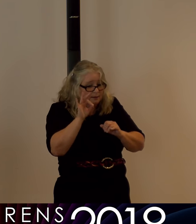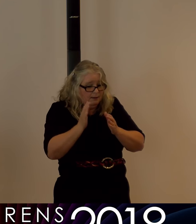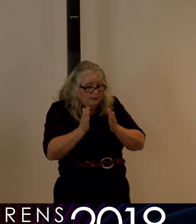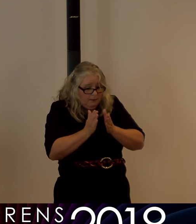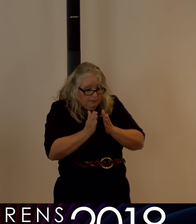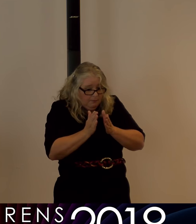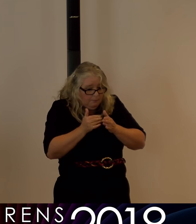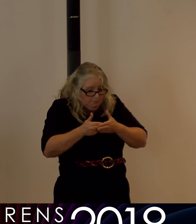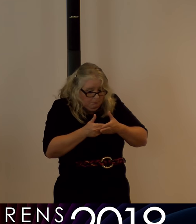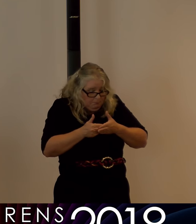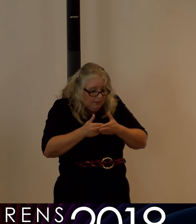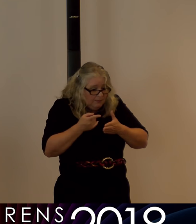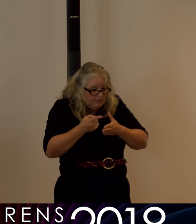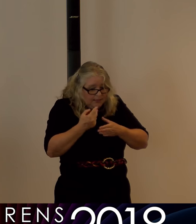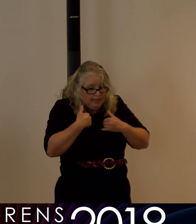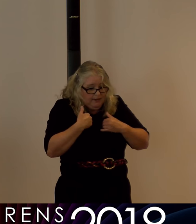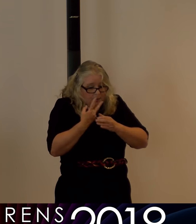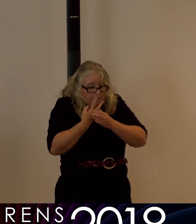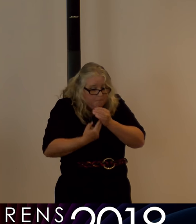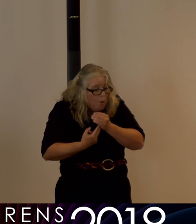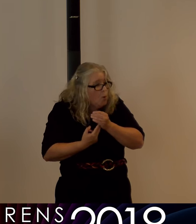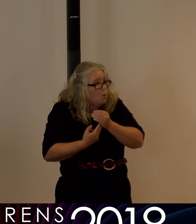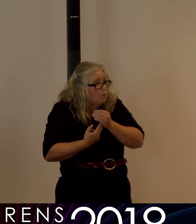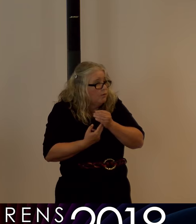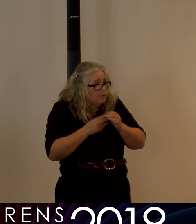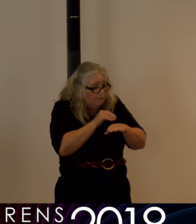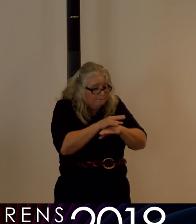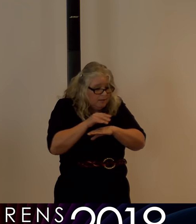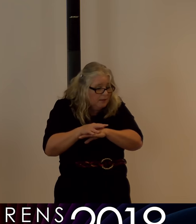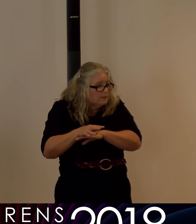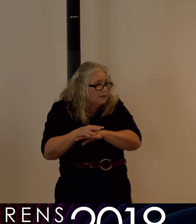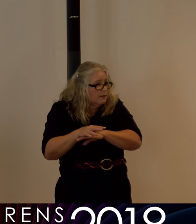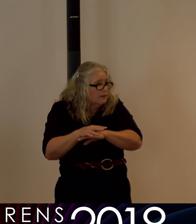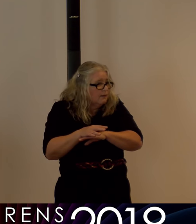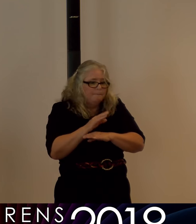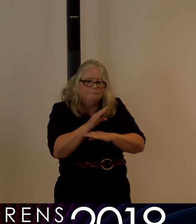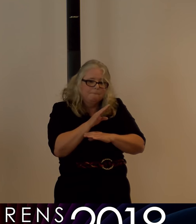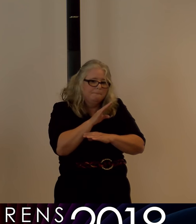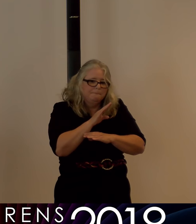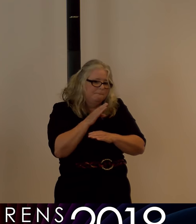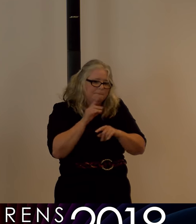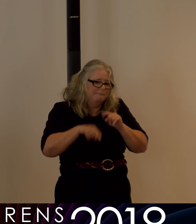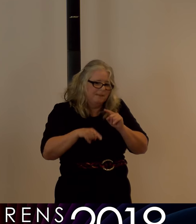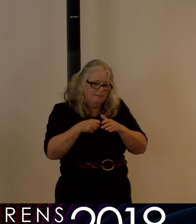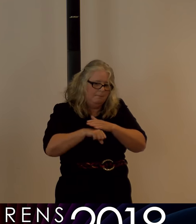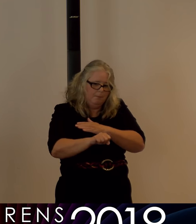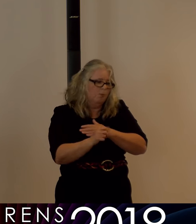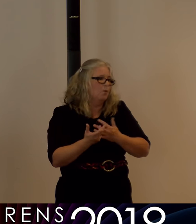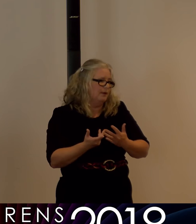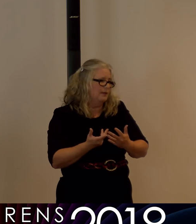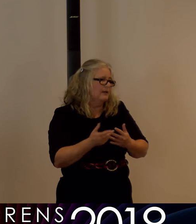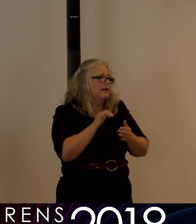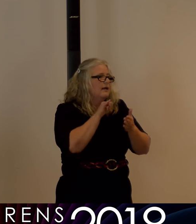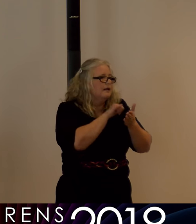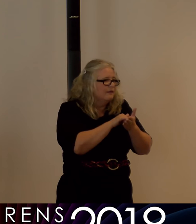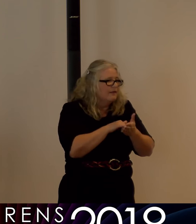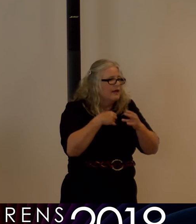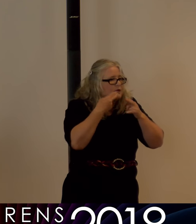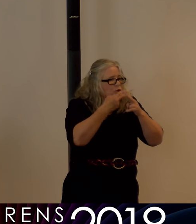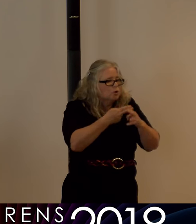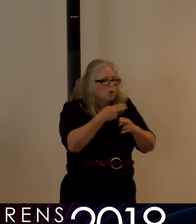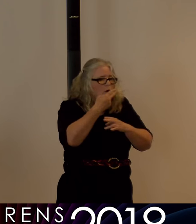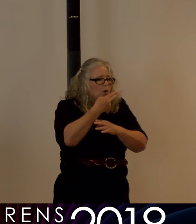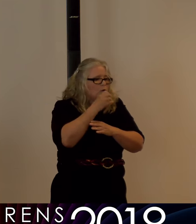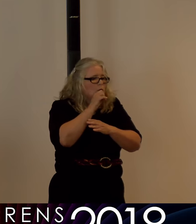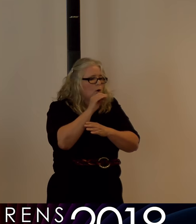gene affected, but they don't ever make it to be born. Okay? That condition is called homozygous lethality